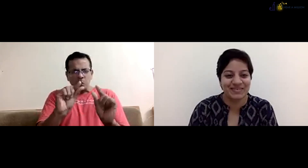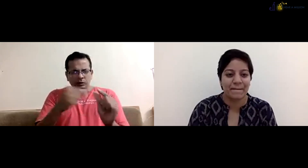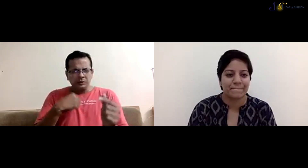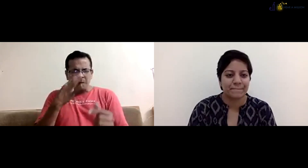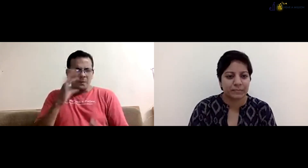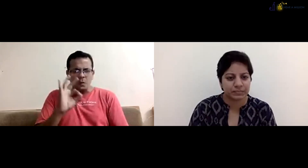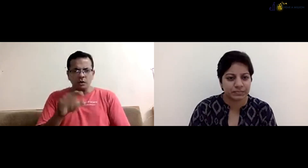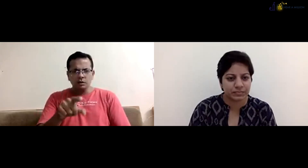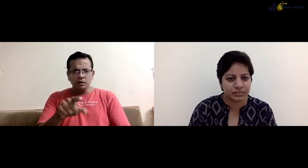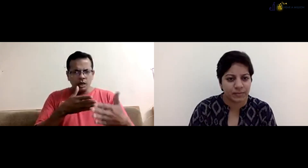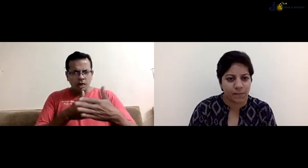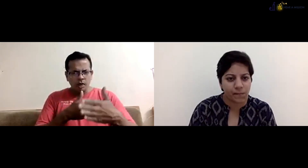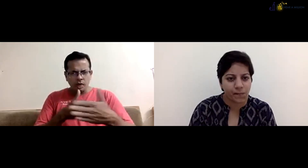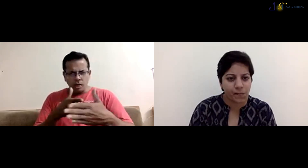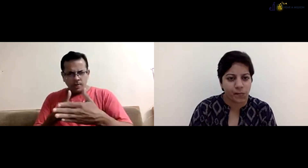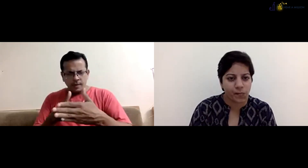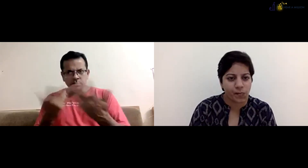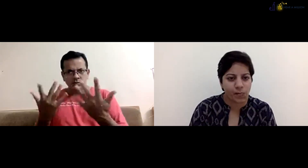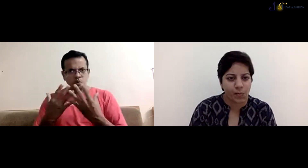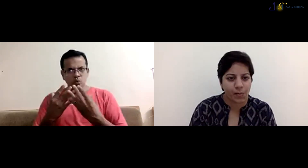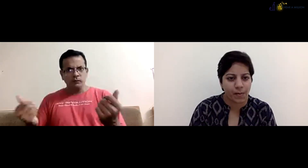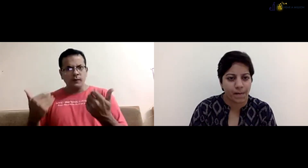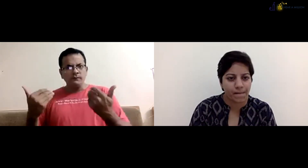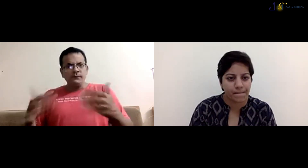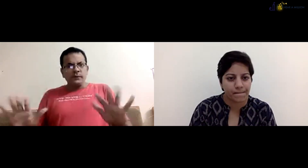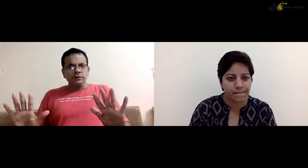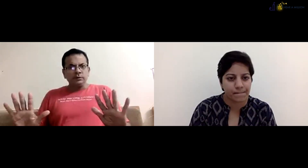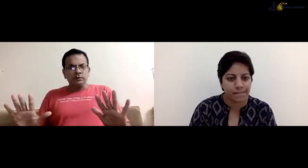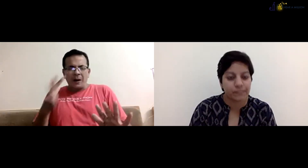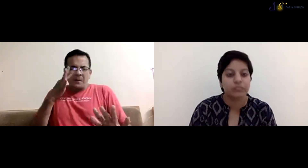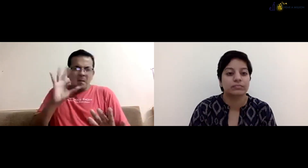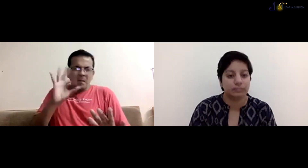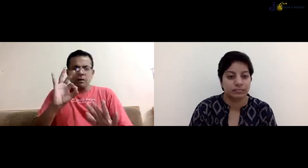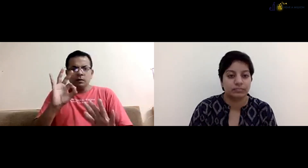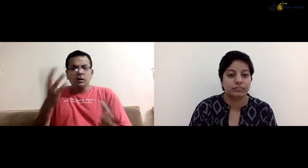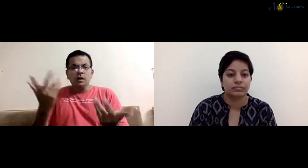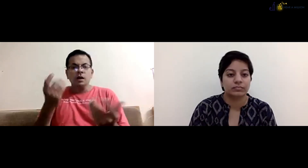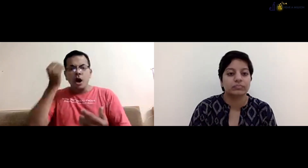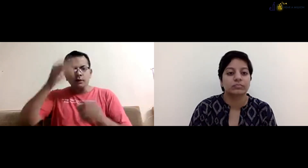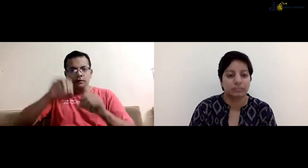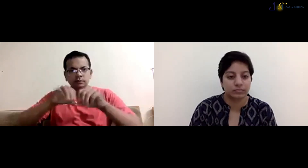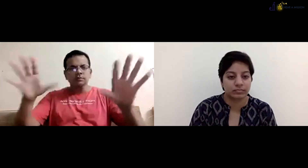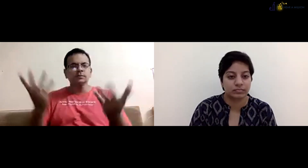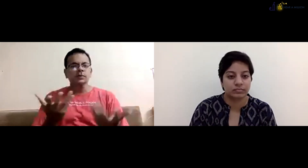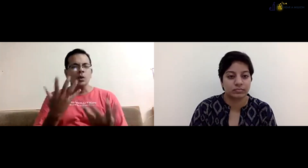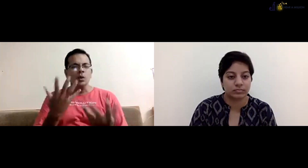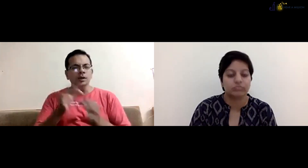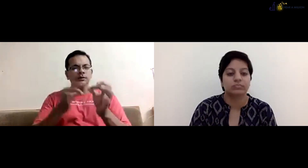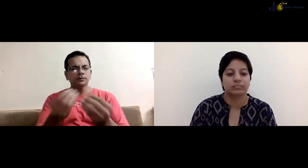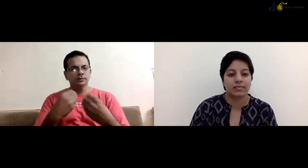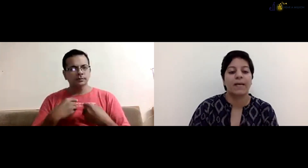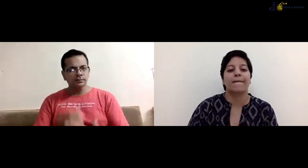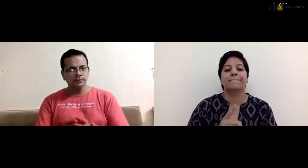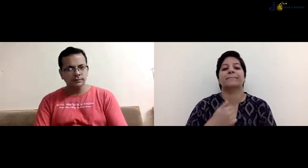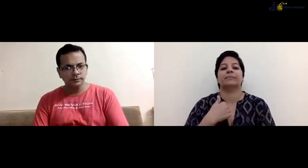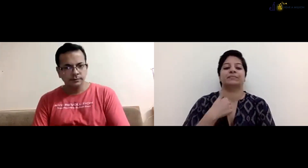So again, once again, welcome you here. So have you faced any barrier? How you solve any important barrier?